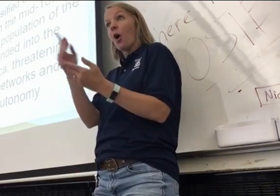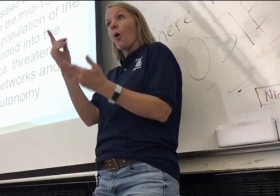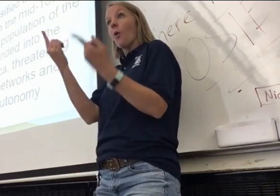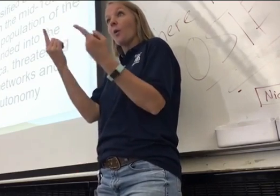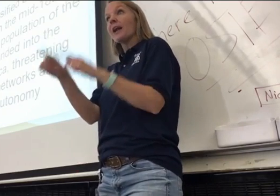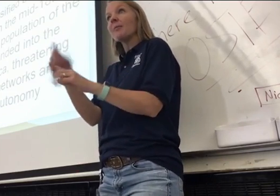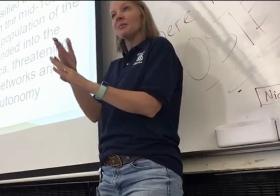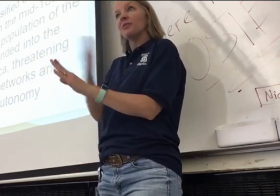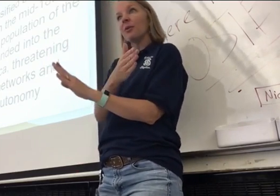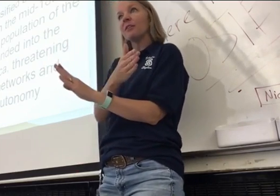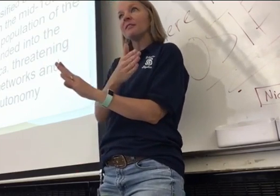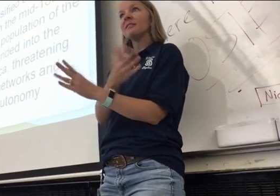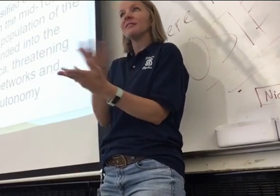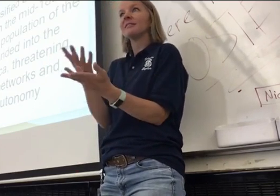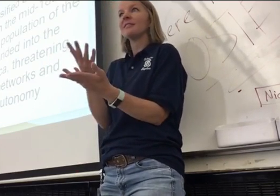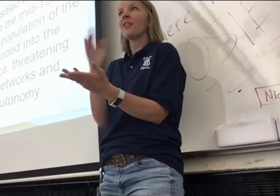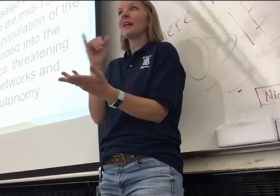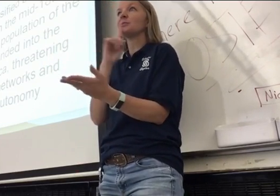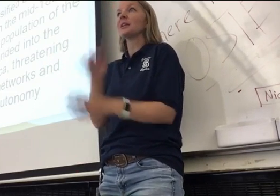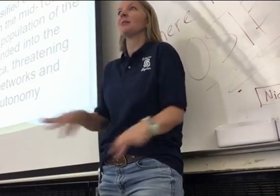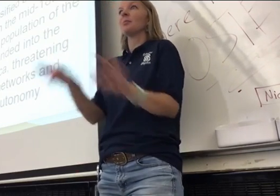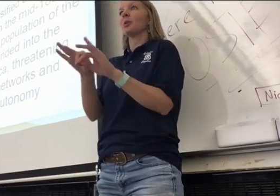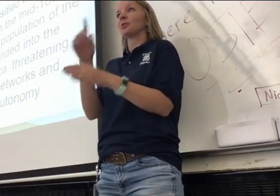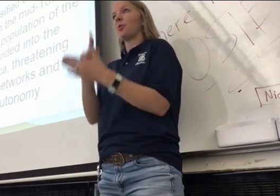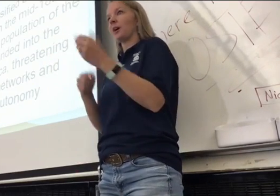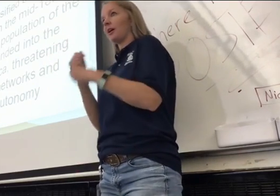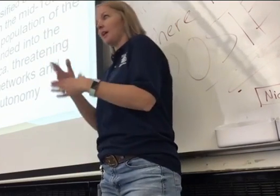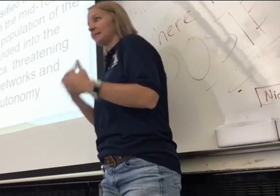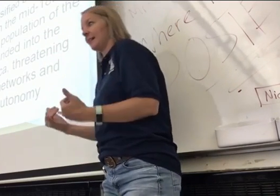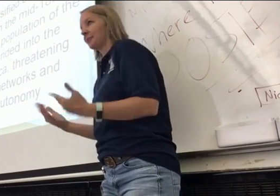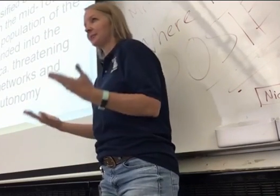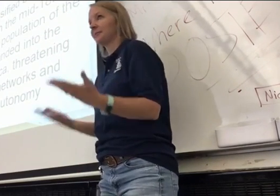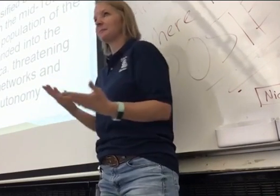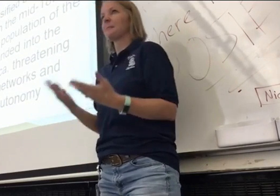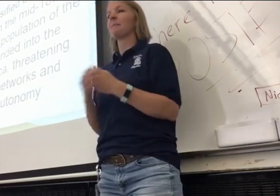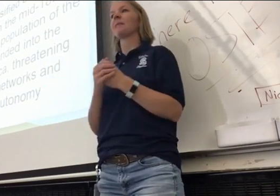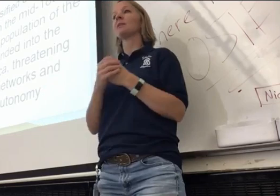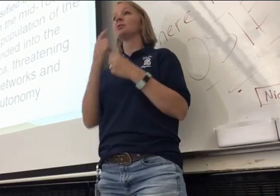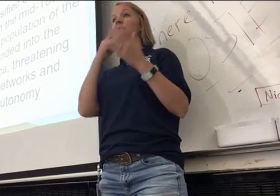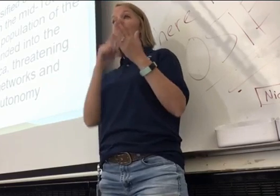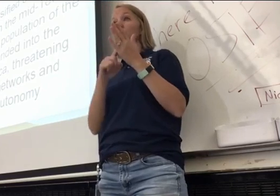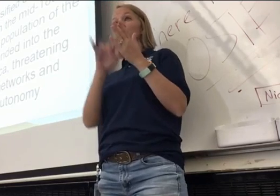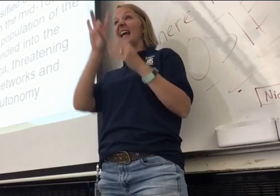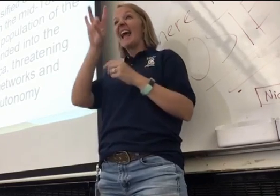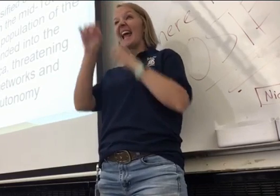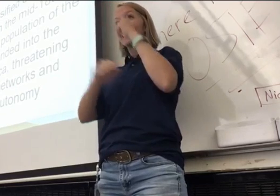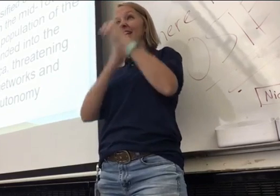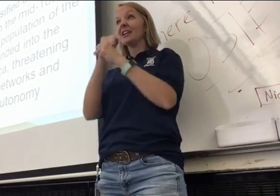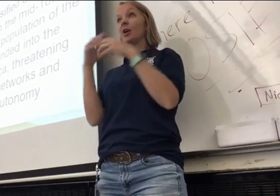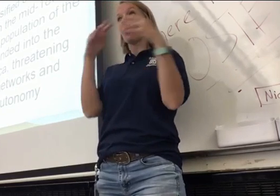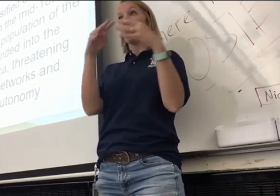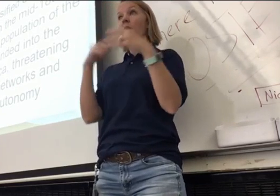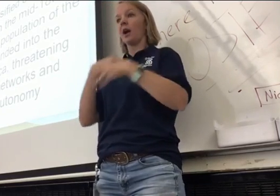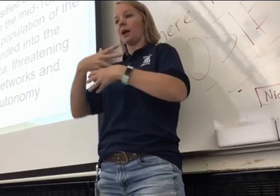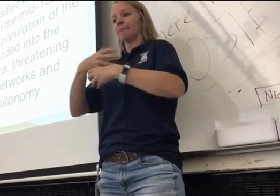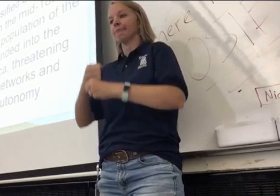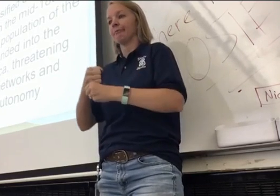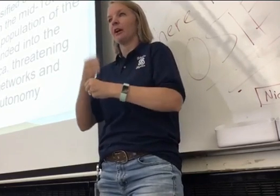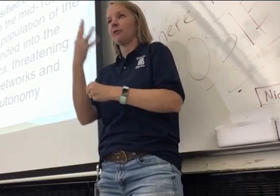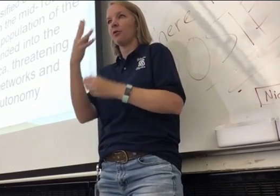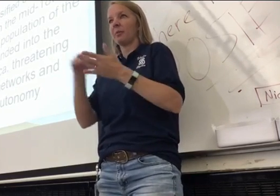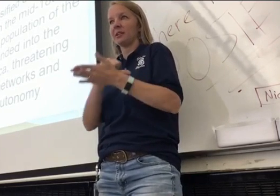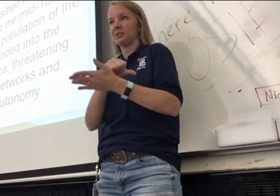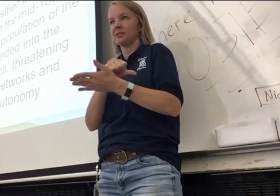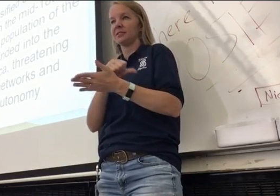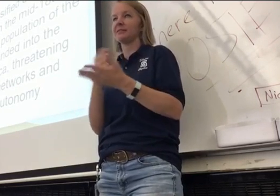and we'll talk about the really important. Now, as we go through these notes, you'll notice I confined an 8-year war into 4 pages.